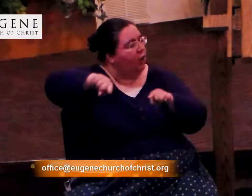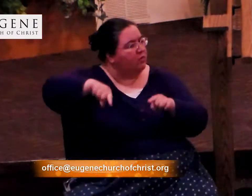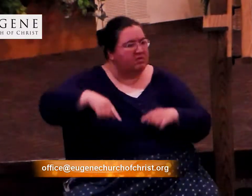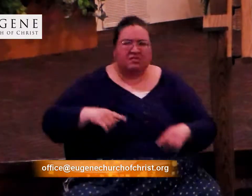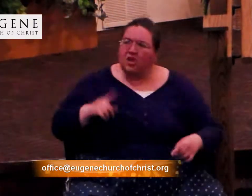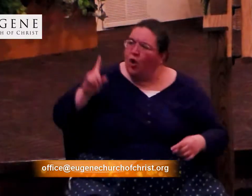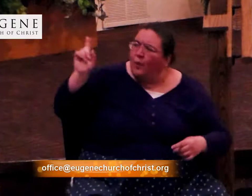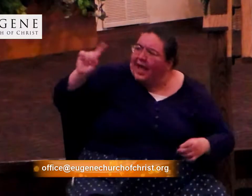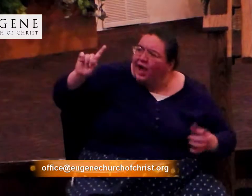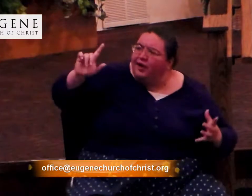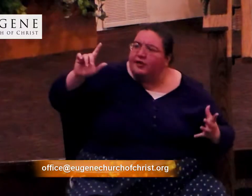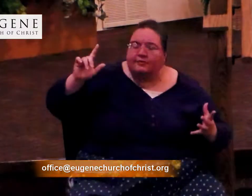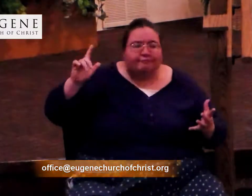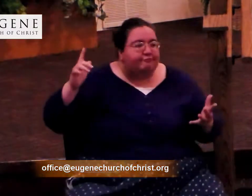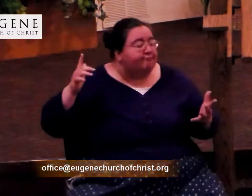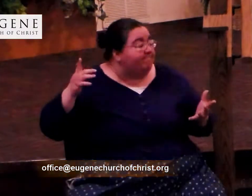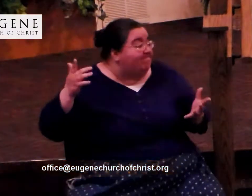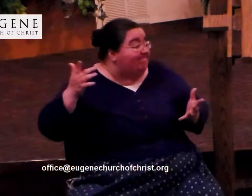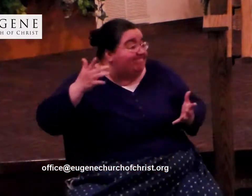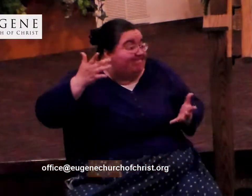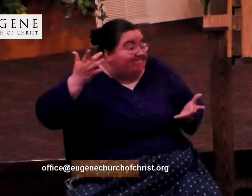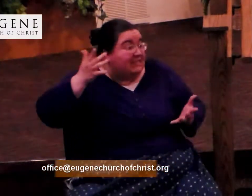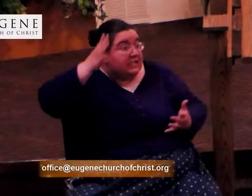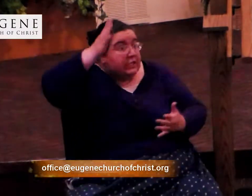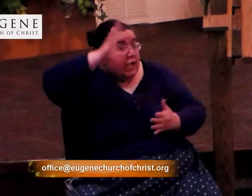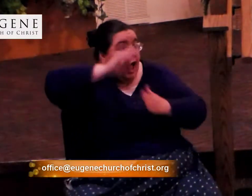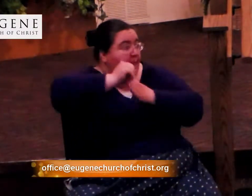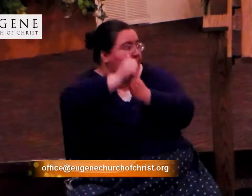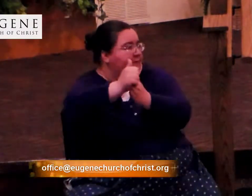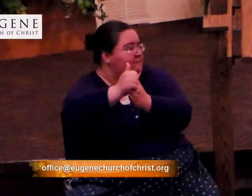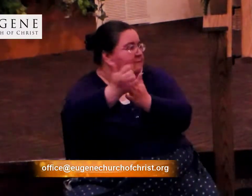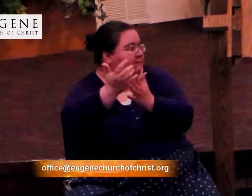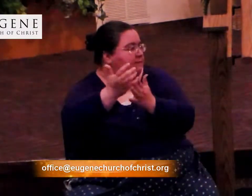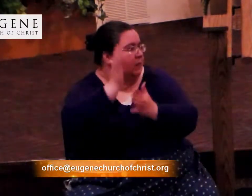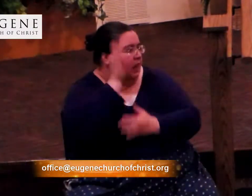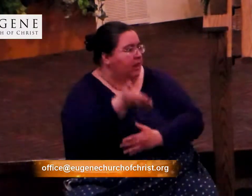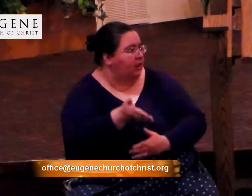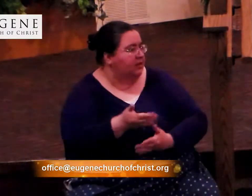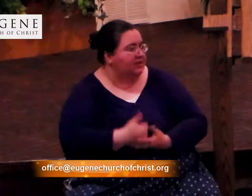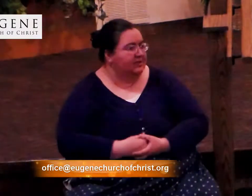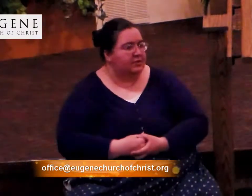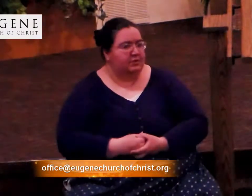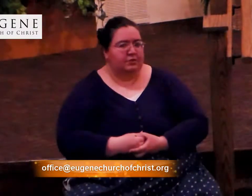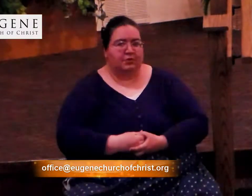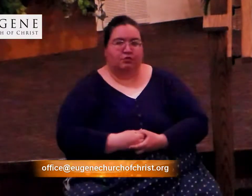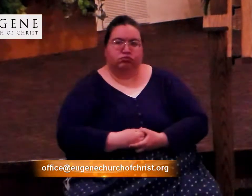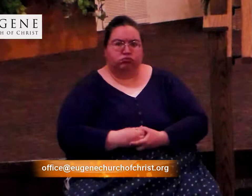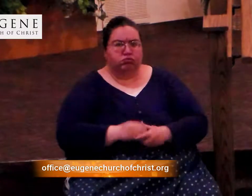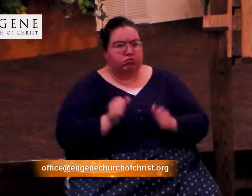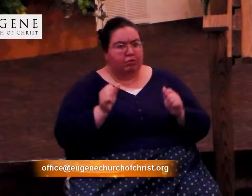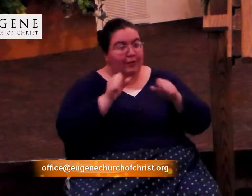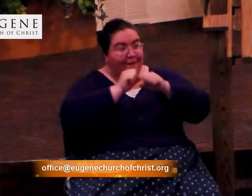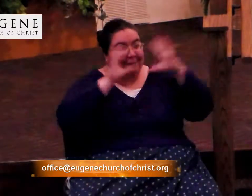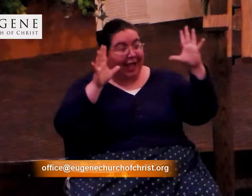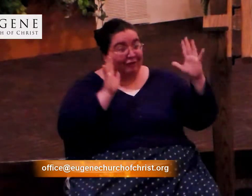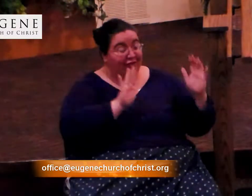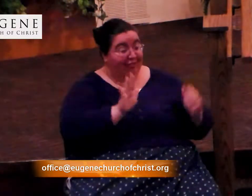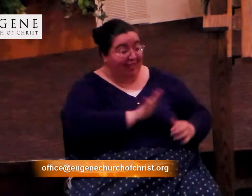there." And so there is this conversation that must go on as Abram is going to go. And I